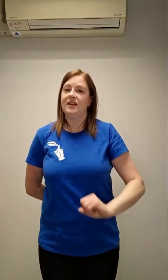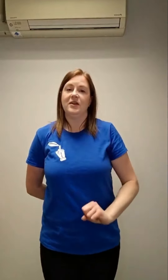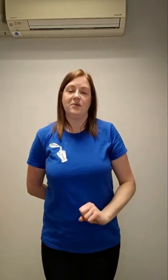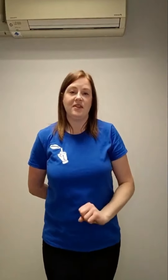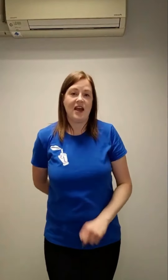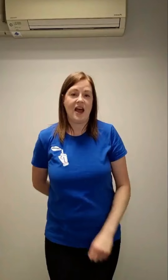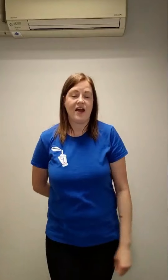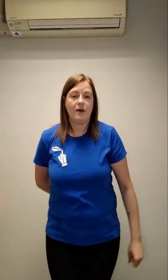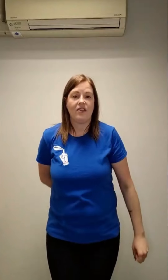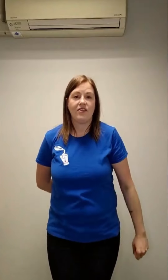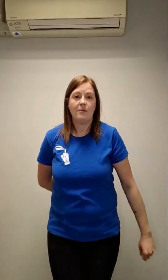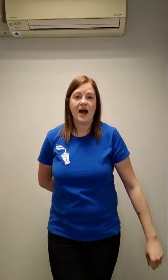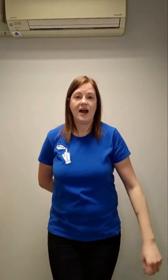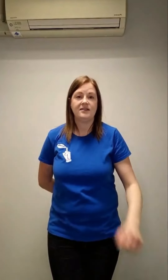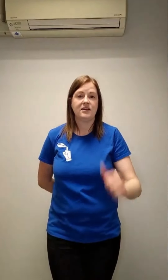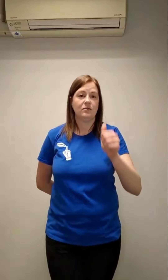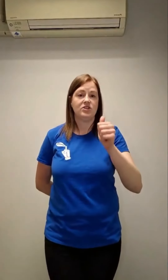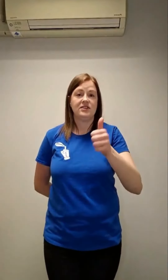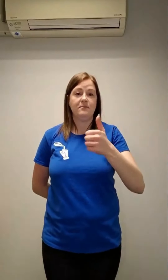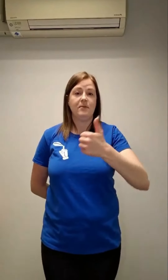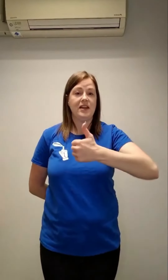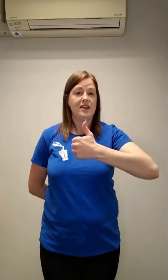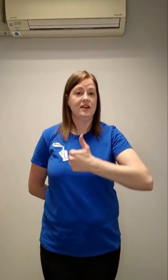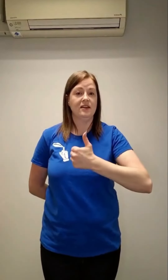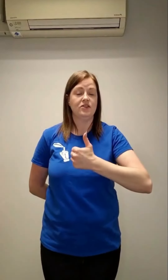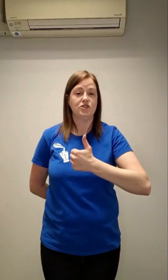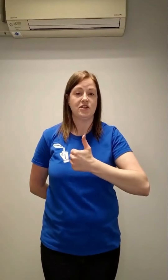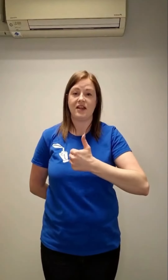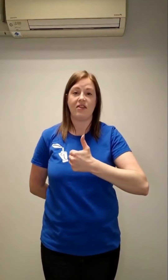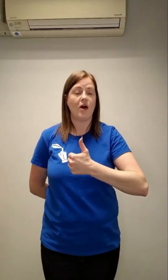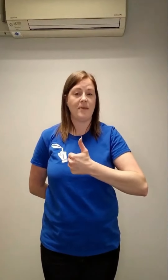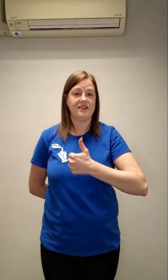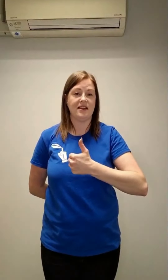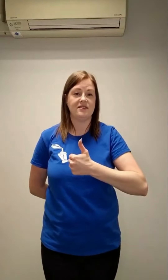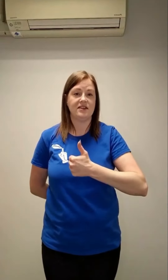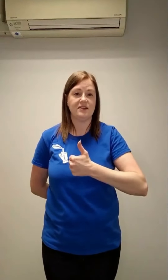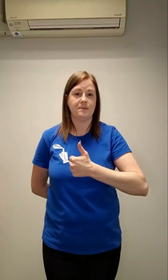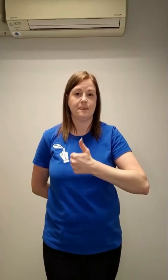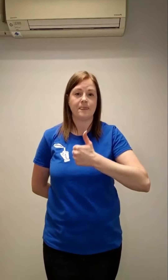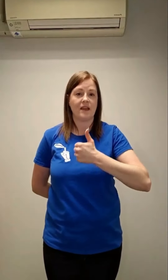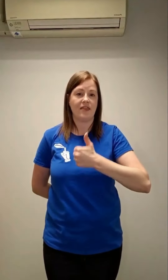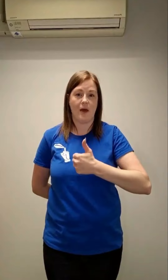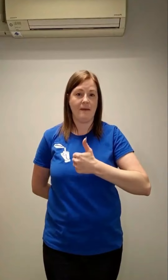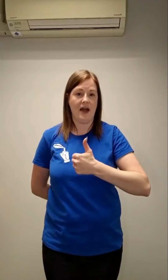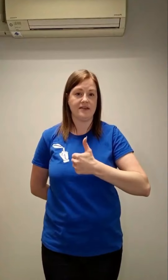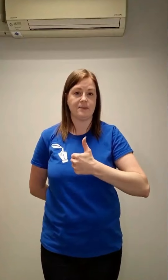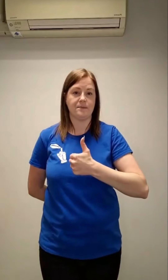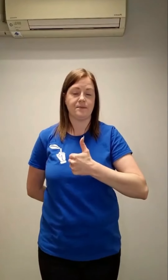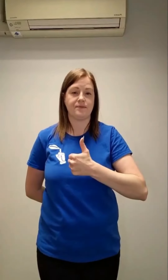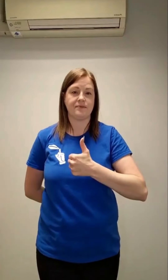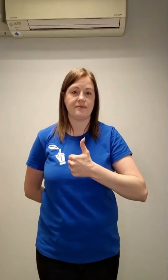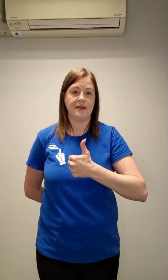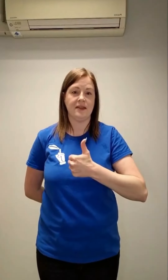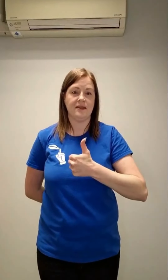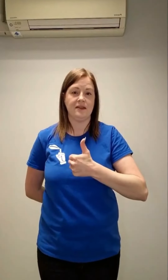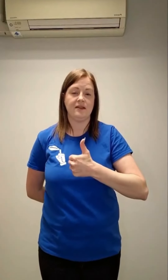We then have our thumb hand, which is simply just our thumb extended, a thumb hand. My